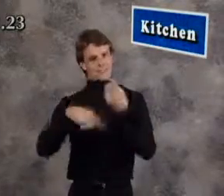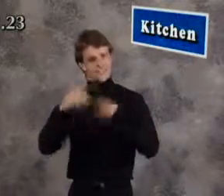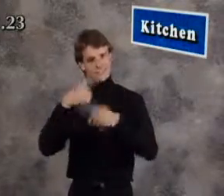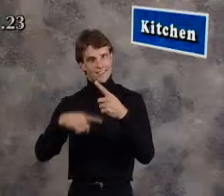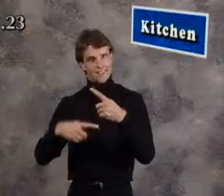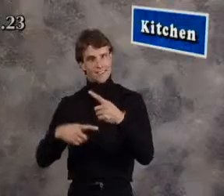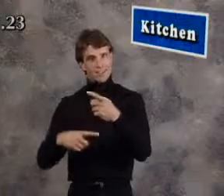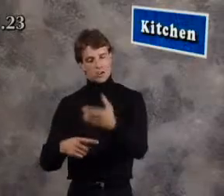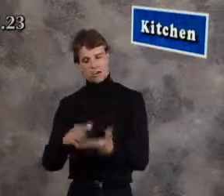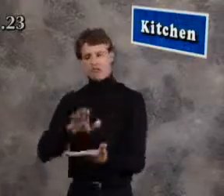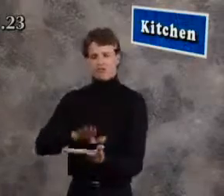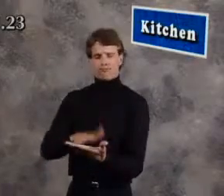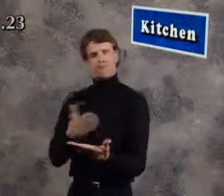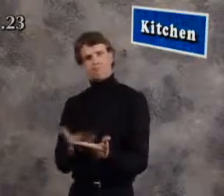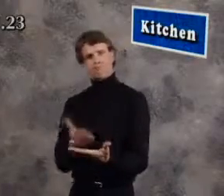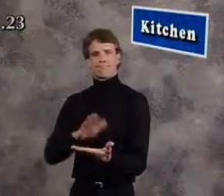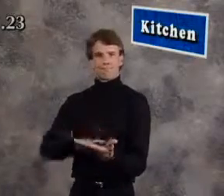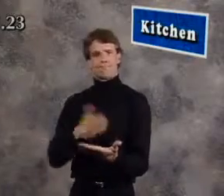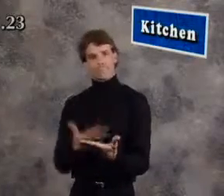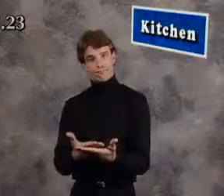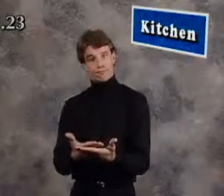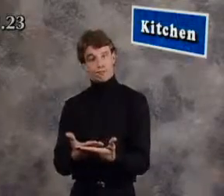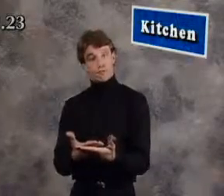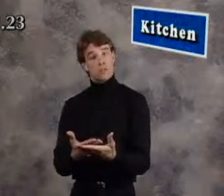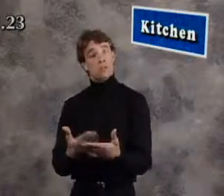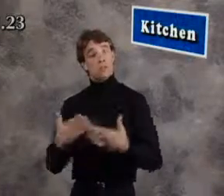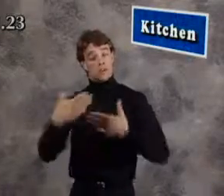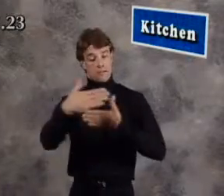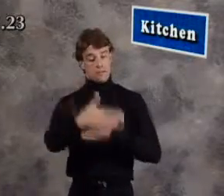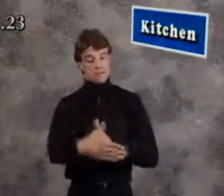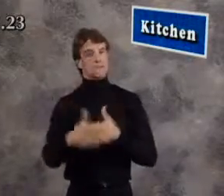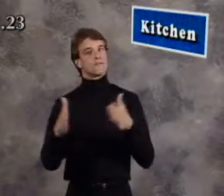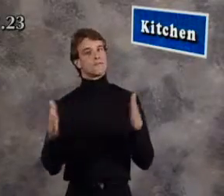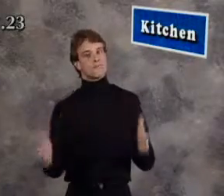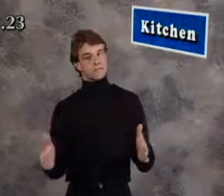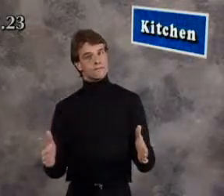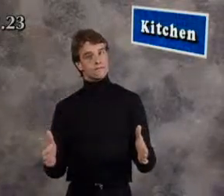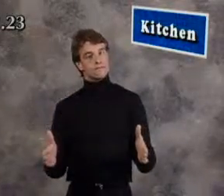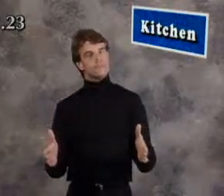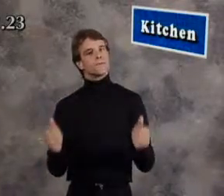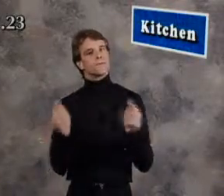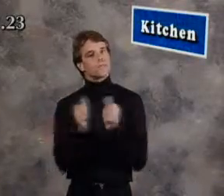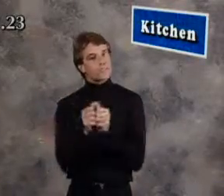Another compound sign using cook and room.